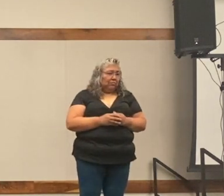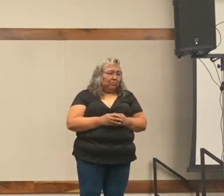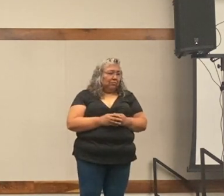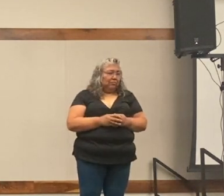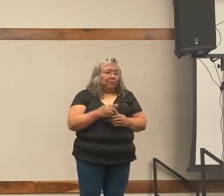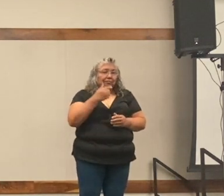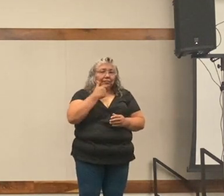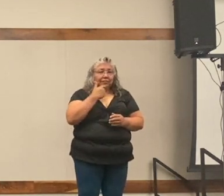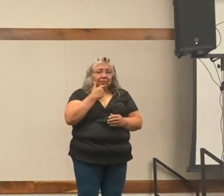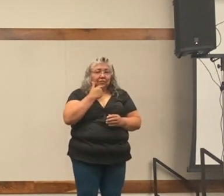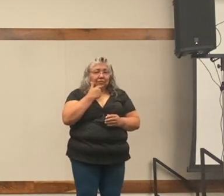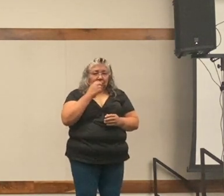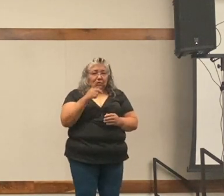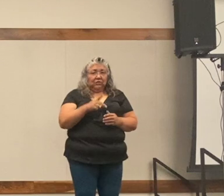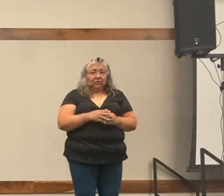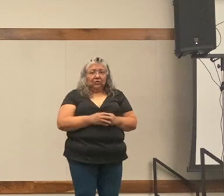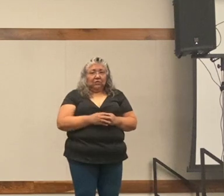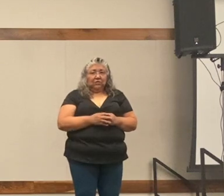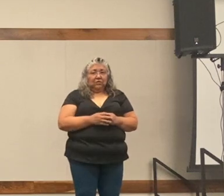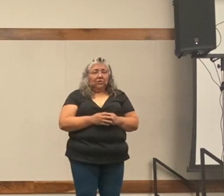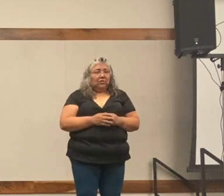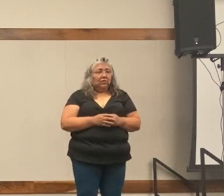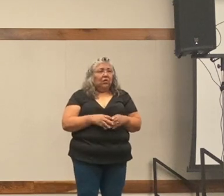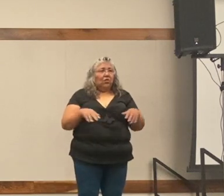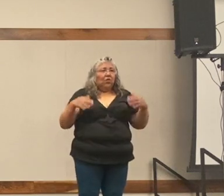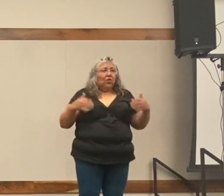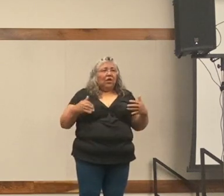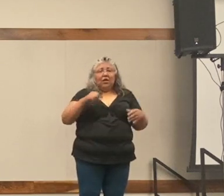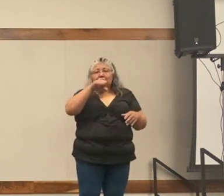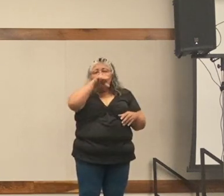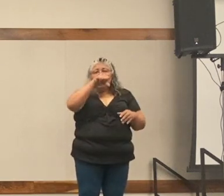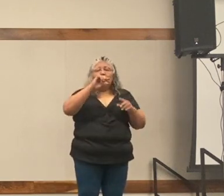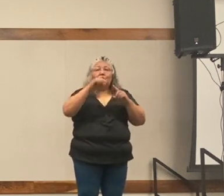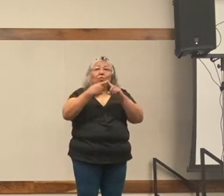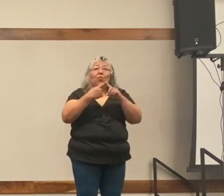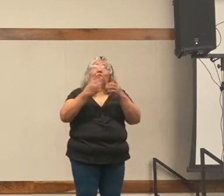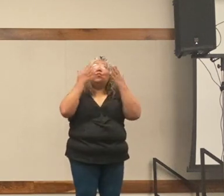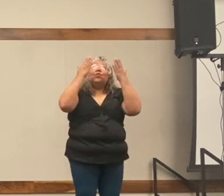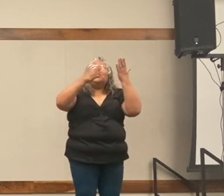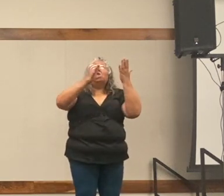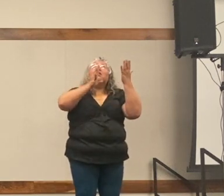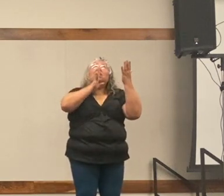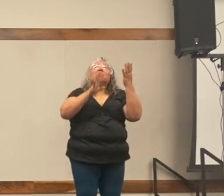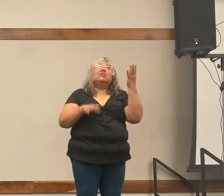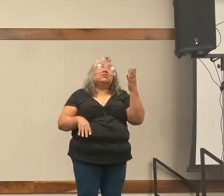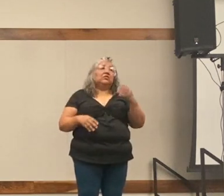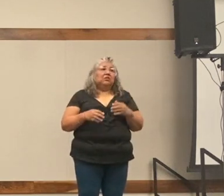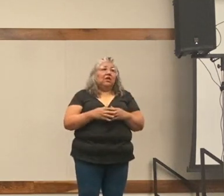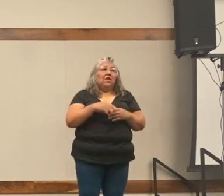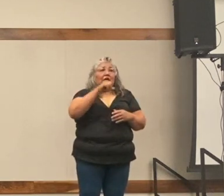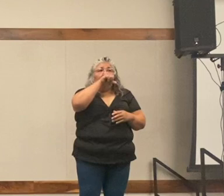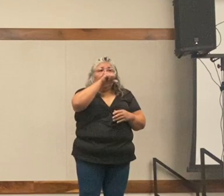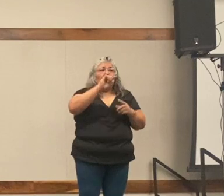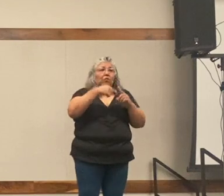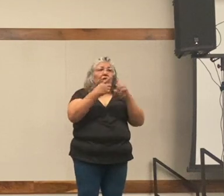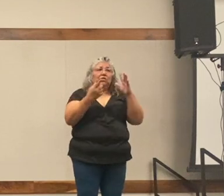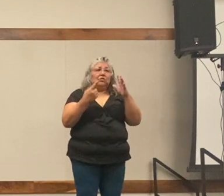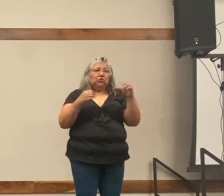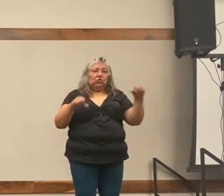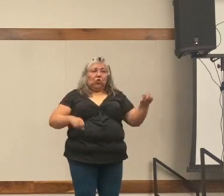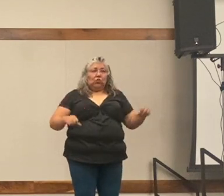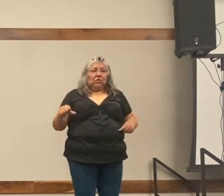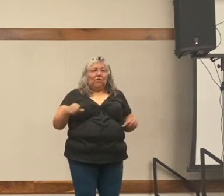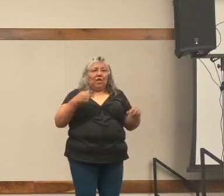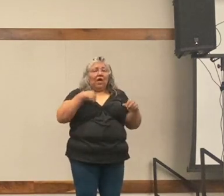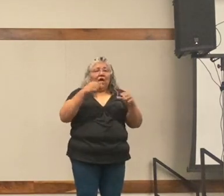I said, okay. Man, I love it when he talks. I love it when he shows off. I love